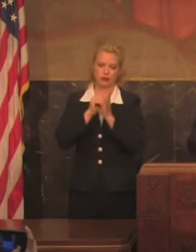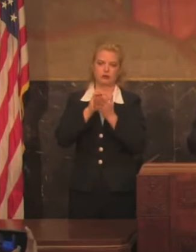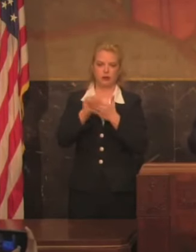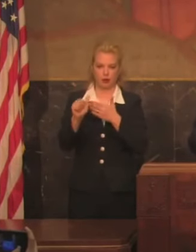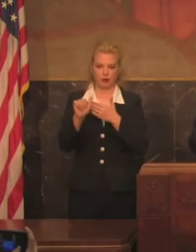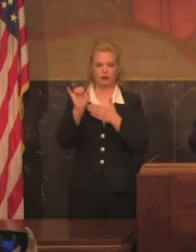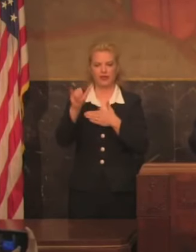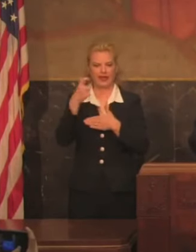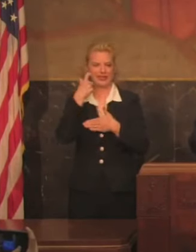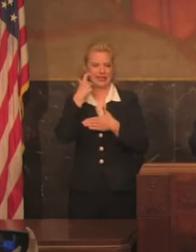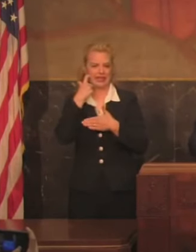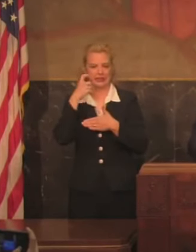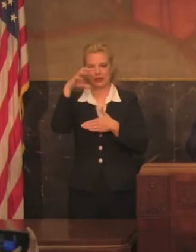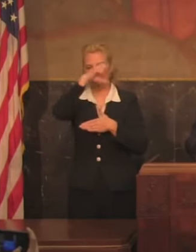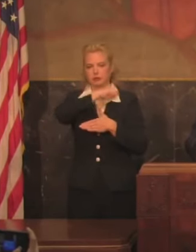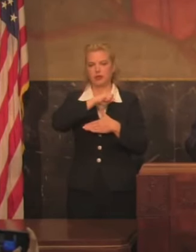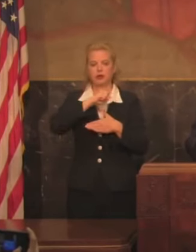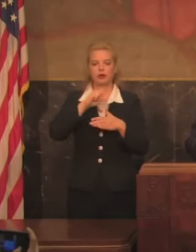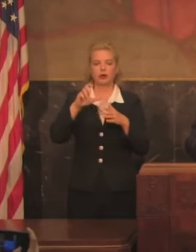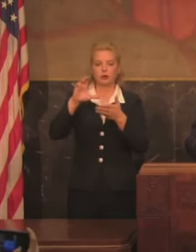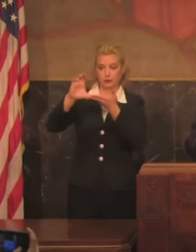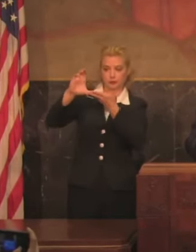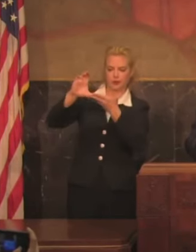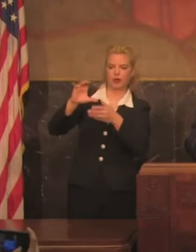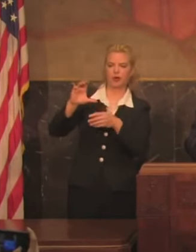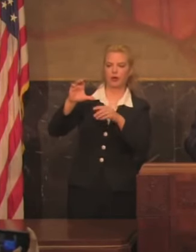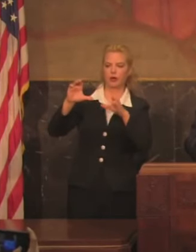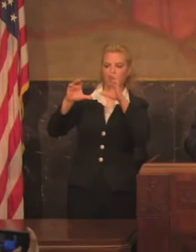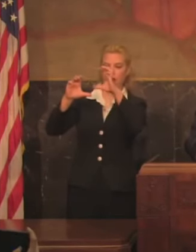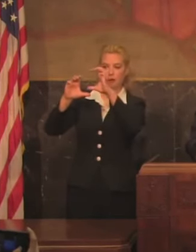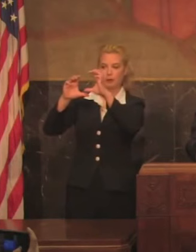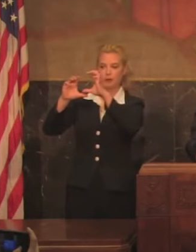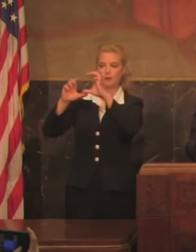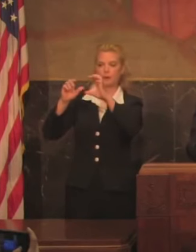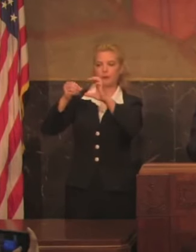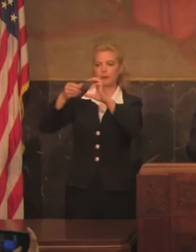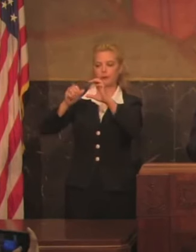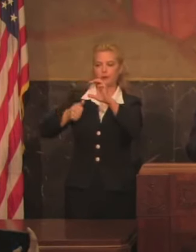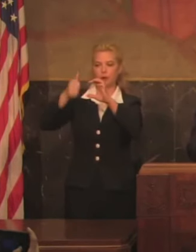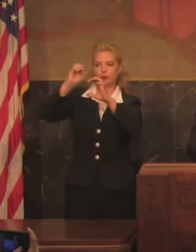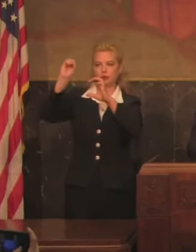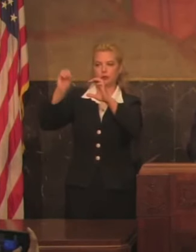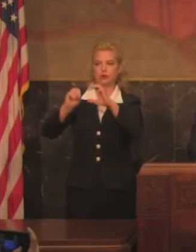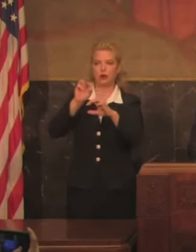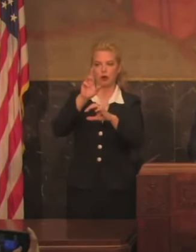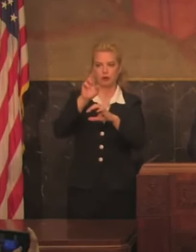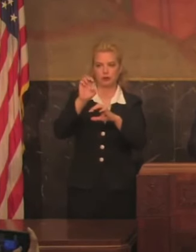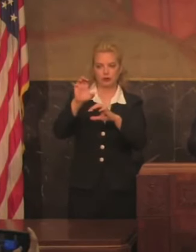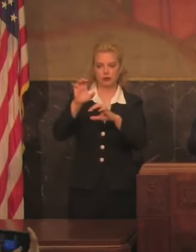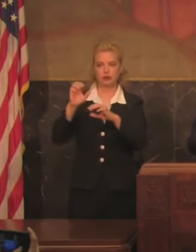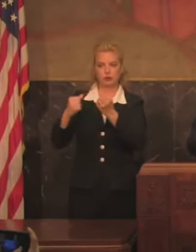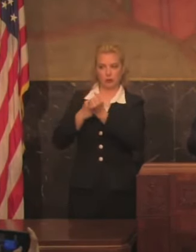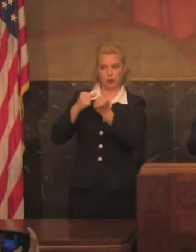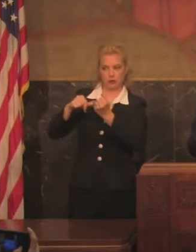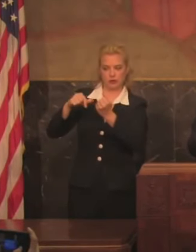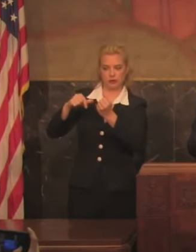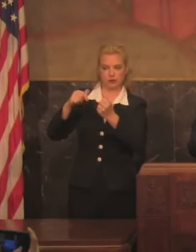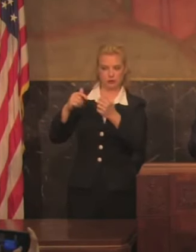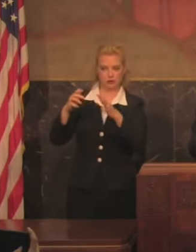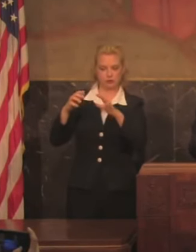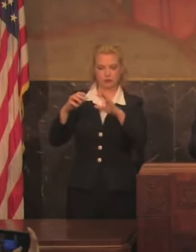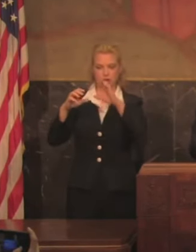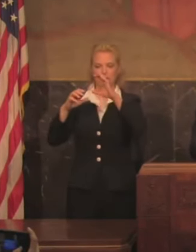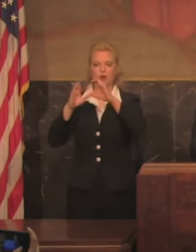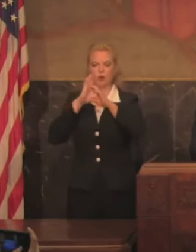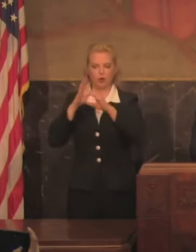is the latest estimate. The largest portion of this proposal, should REC support this effort, will allow us to fix what is in